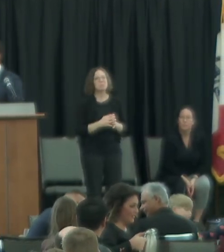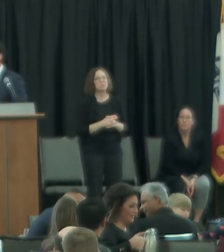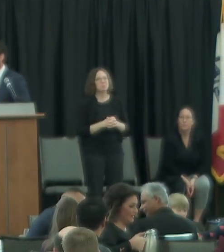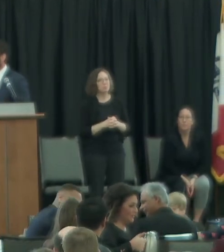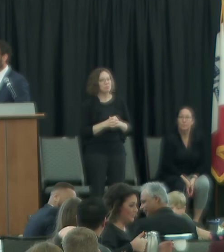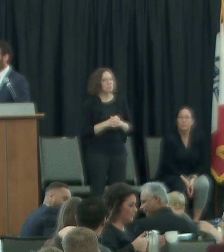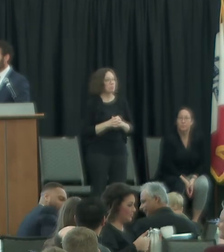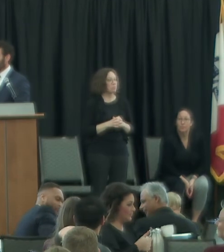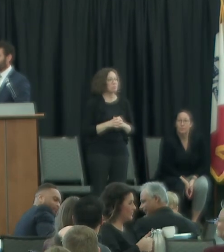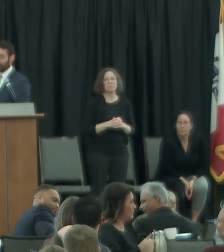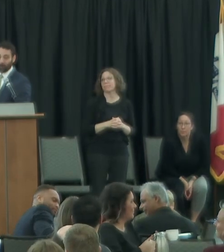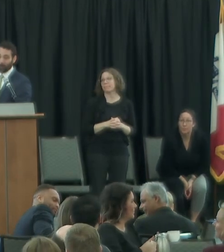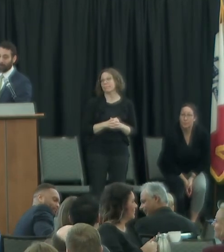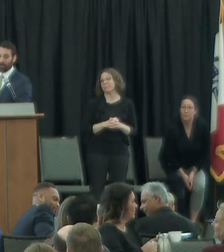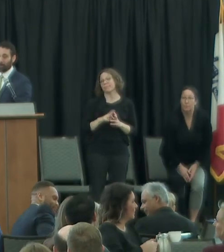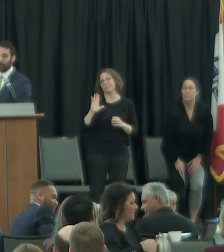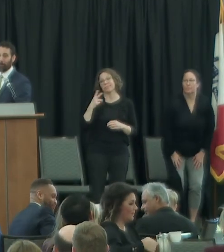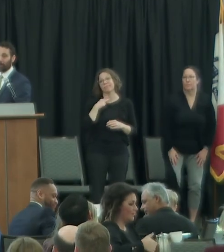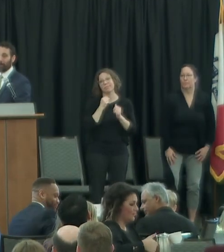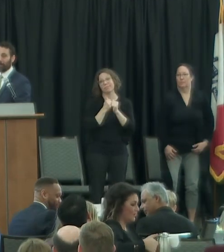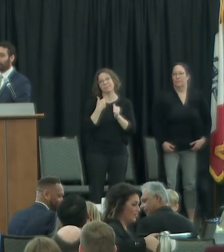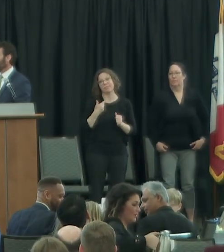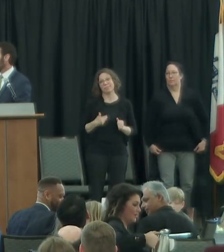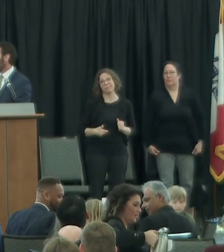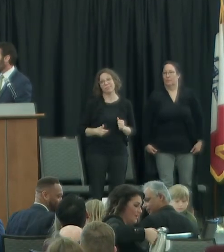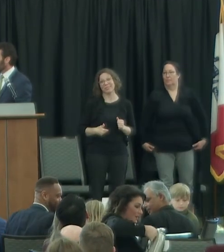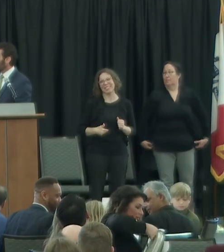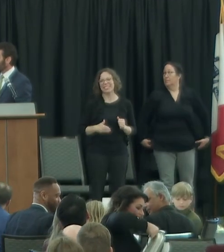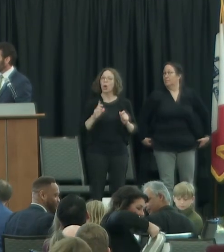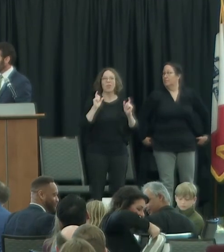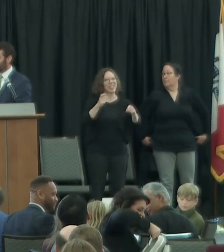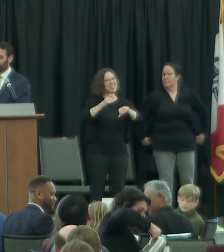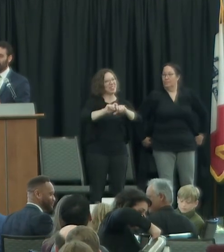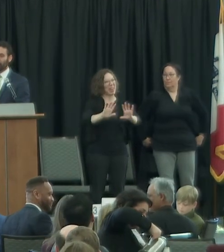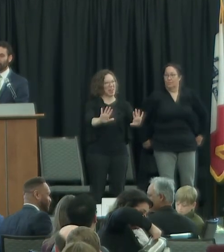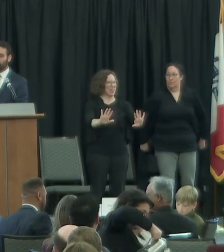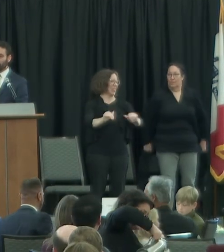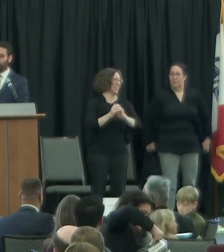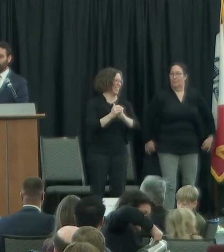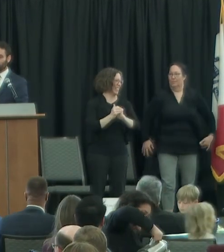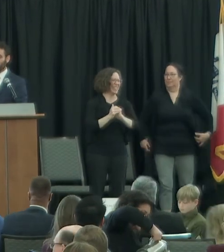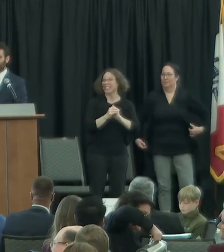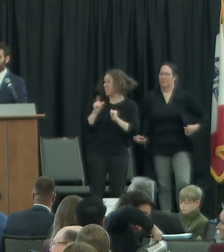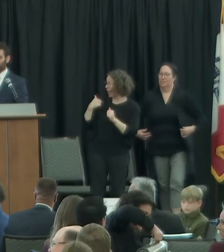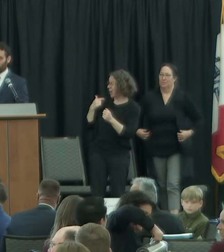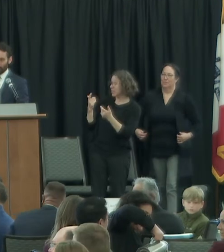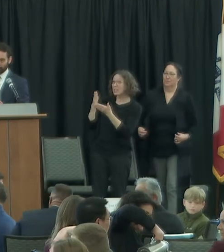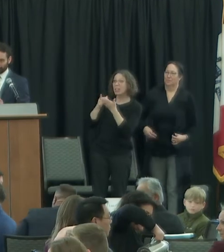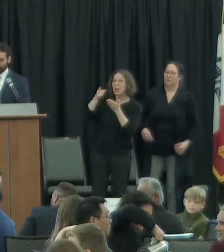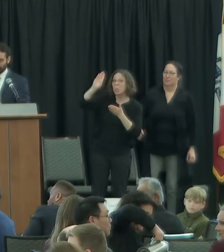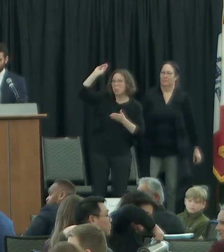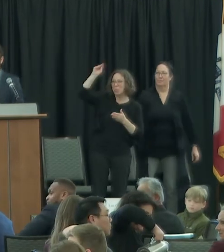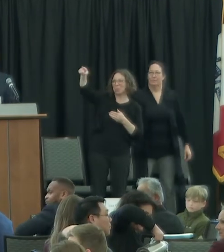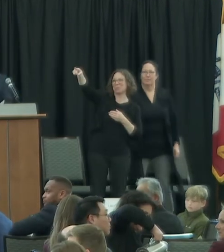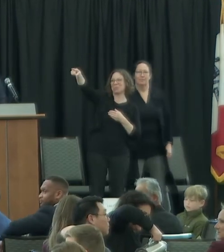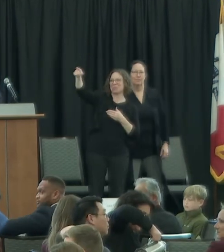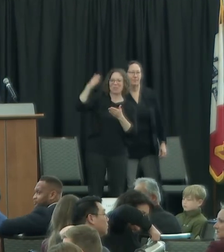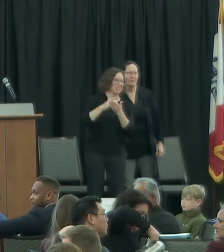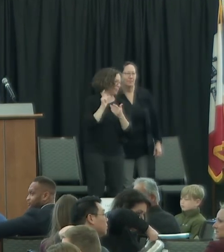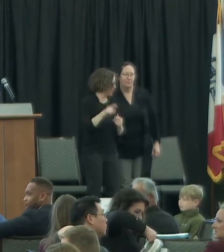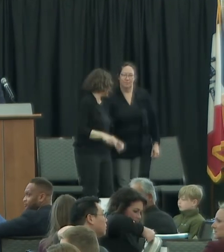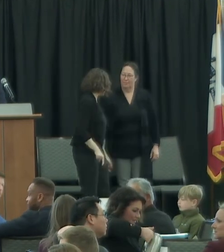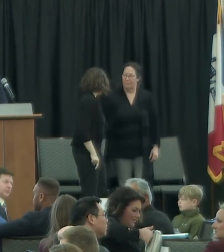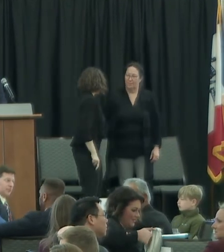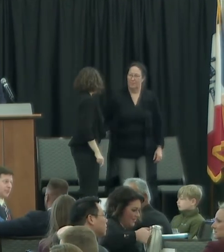Looks like we're stuck with. Or we can my- just give people the my gift of question. time if they wish. But I think, Libby, do you have some, or? We Okay. could. Oh, we have some coming.